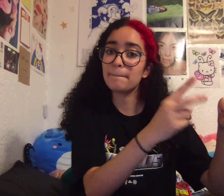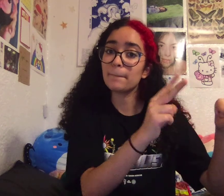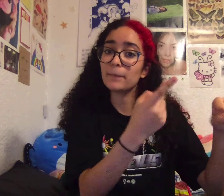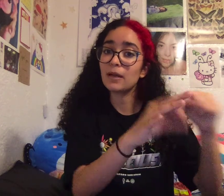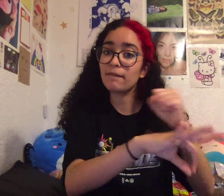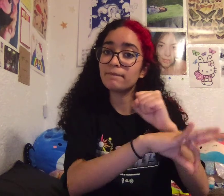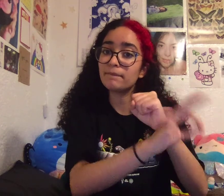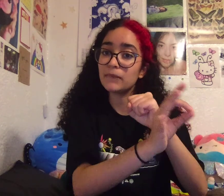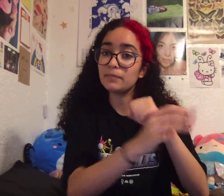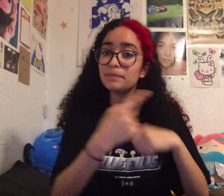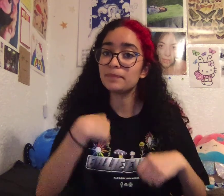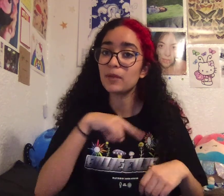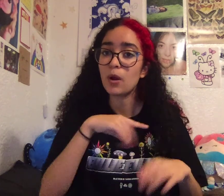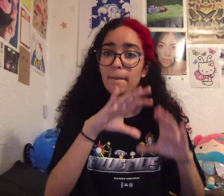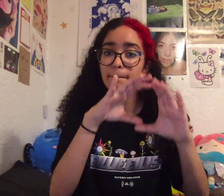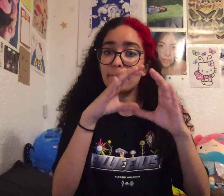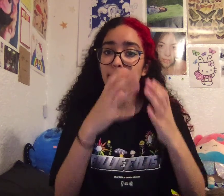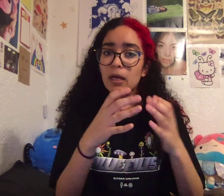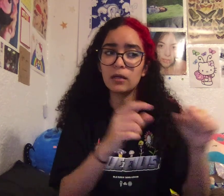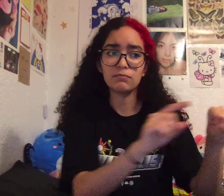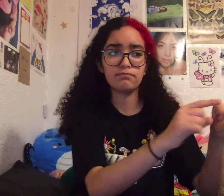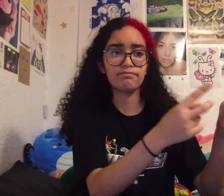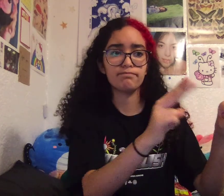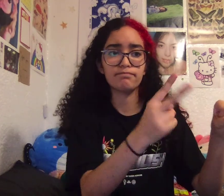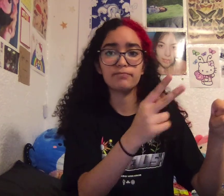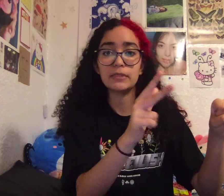Earth, is the 3rd planet from the sun.